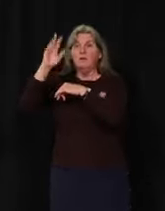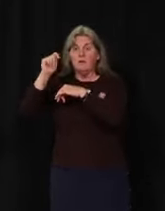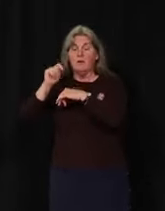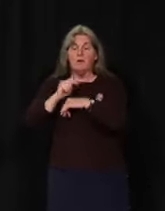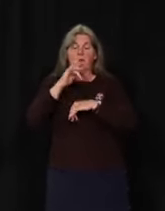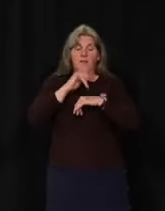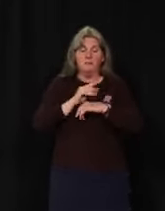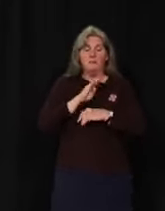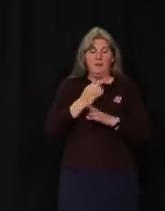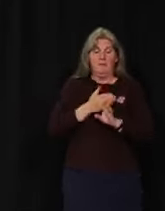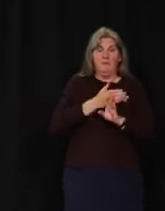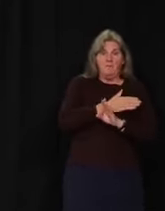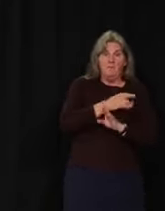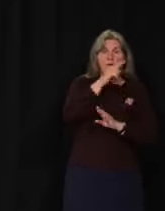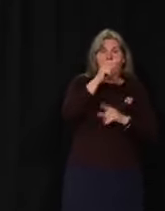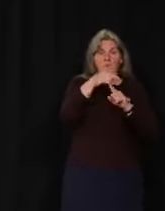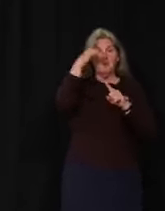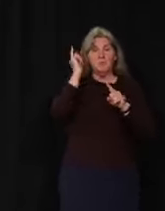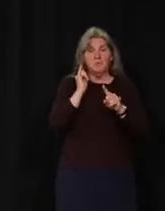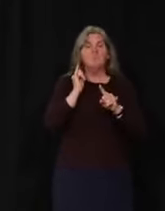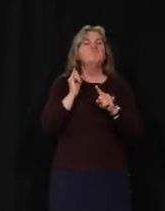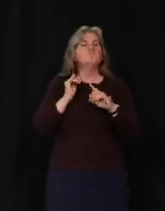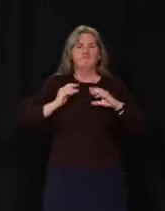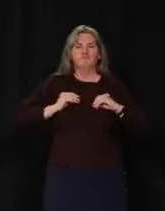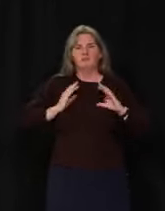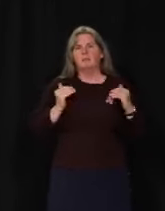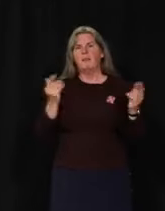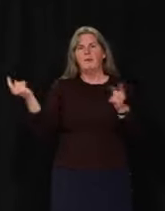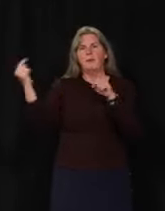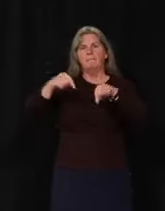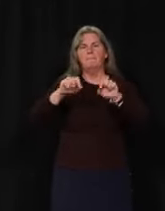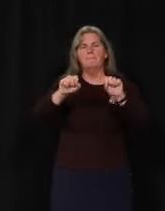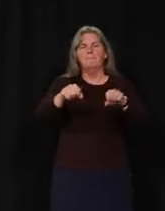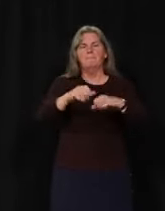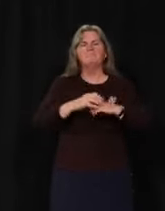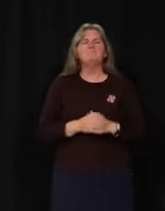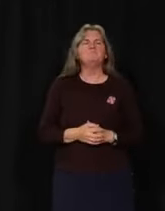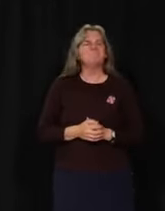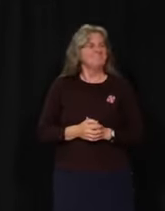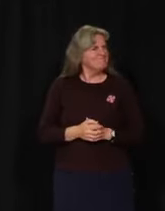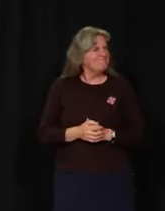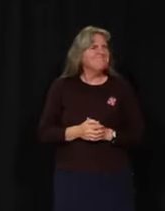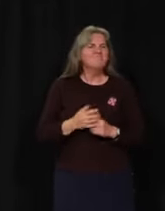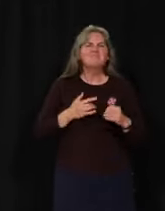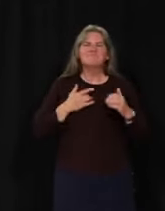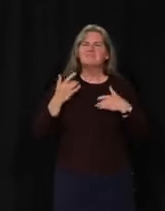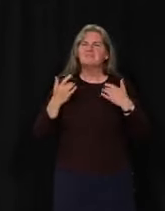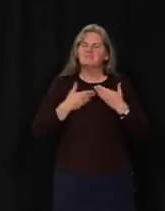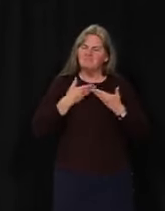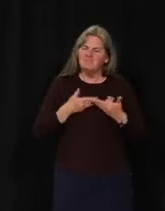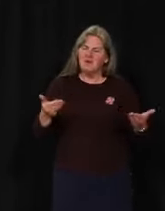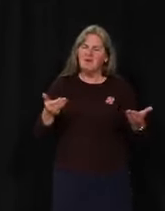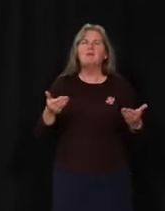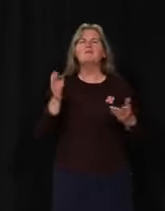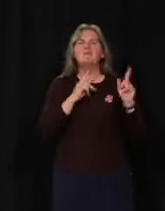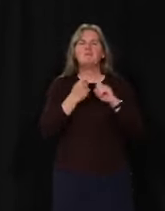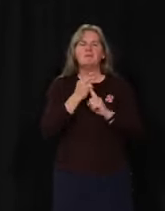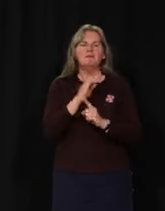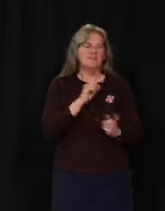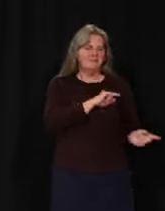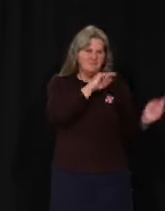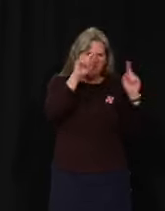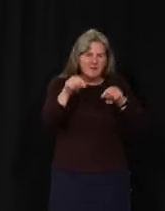Northwest Territories or British Columbia, that would be acceptable. We are excited to once again welcome residents of British Columbia and